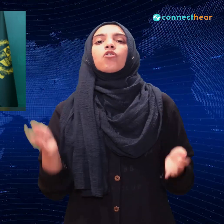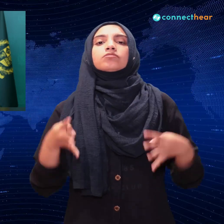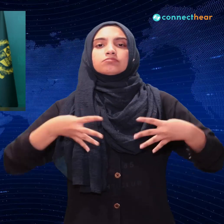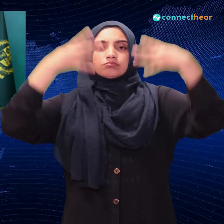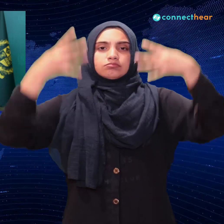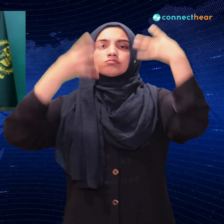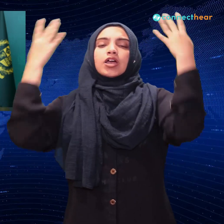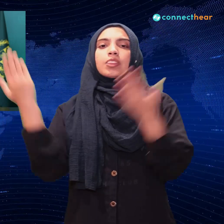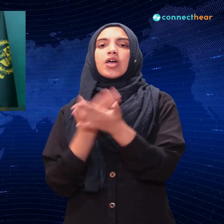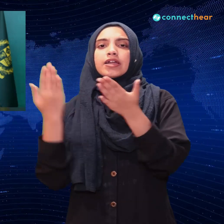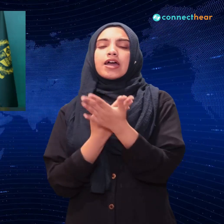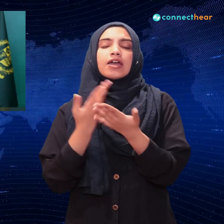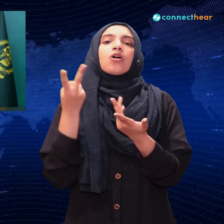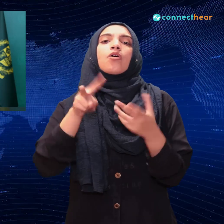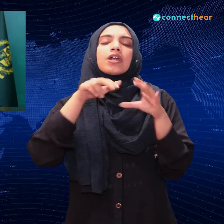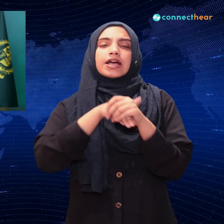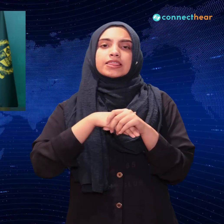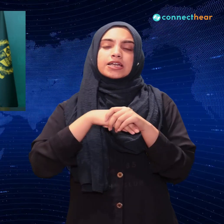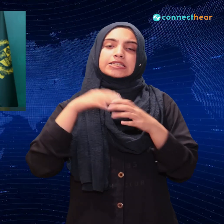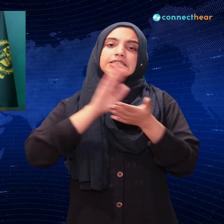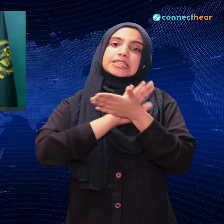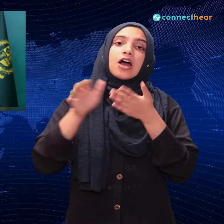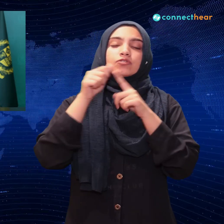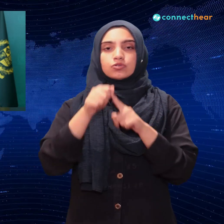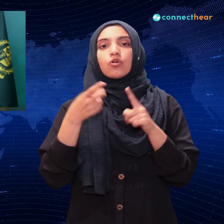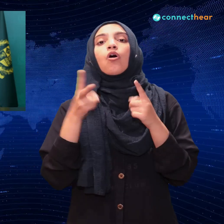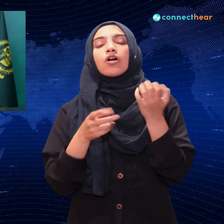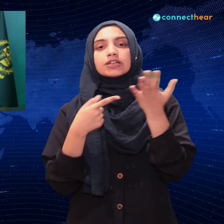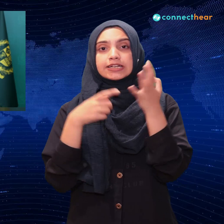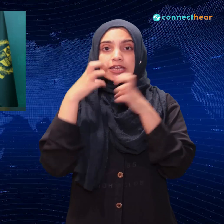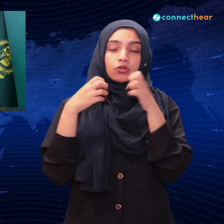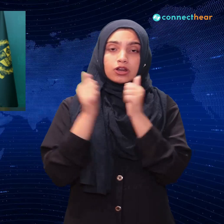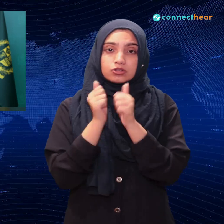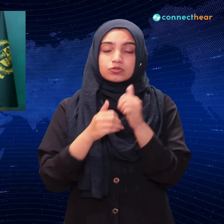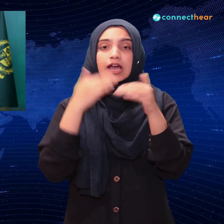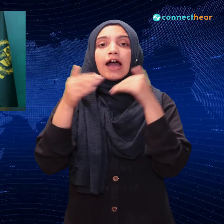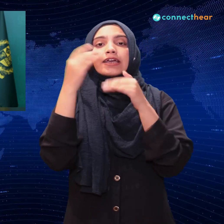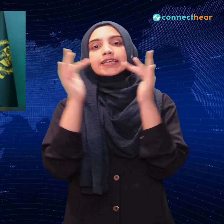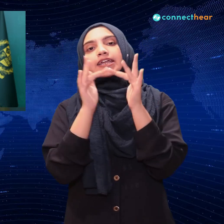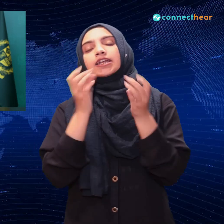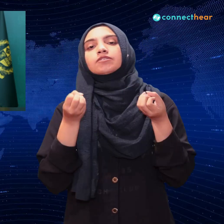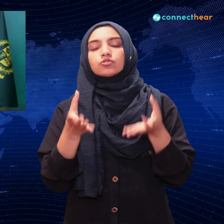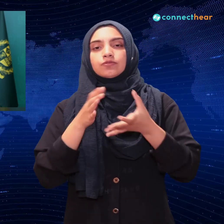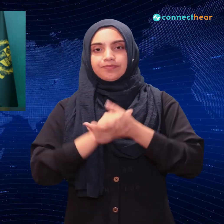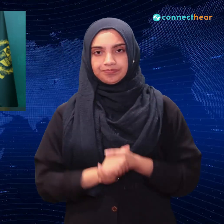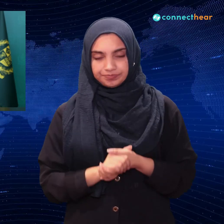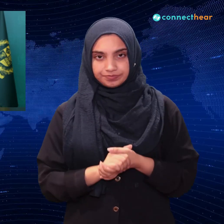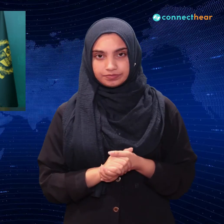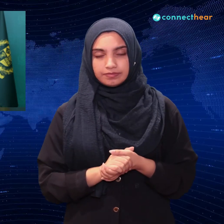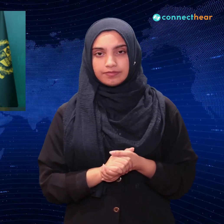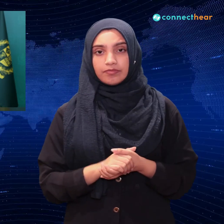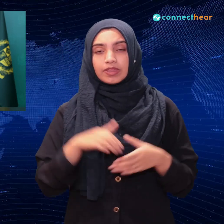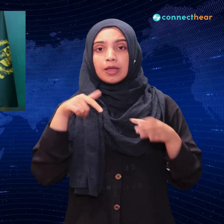divide. I propose that the Secretary General convene an SDG summit in